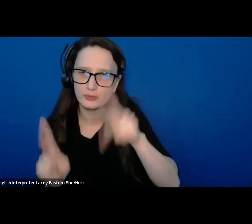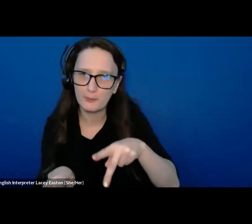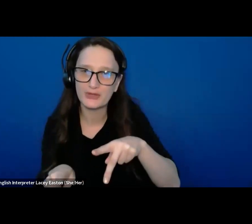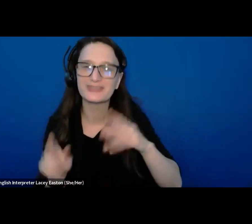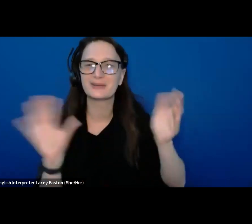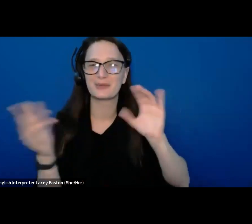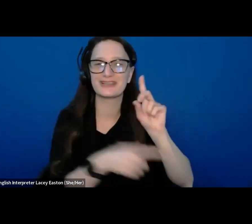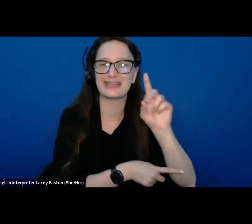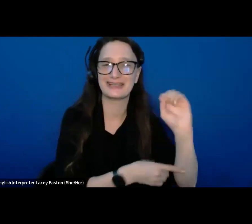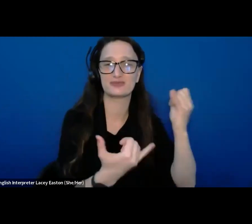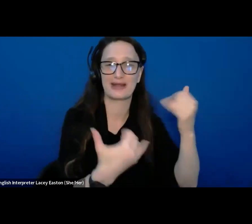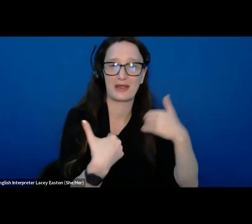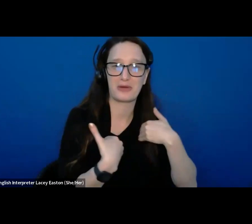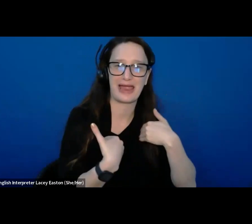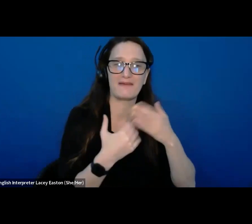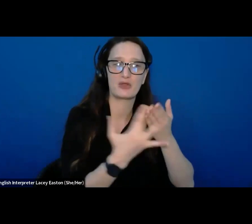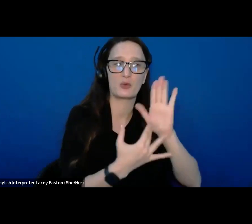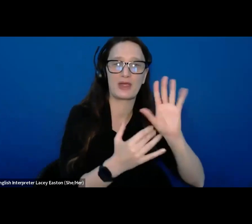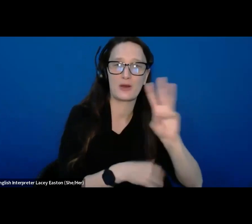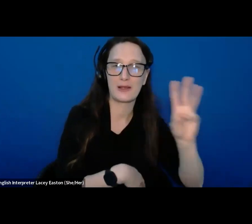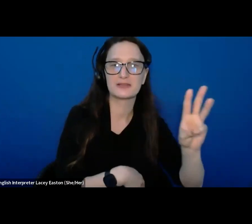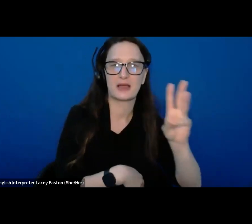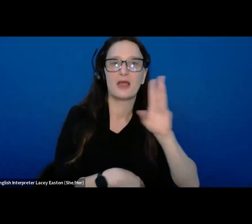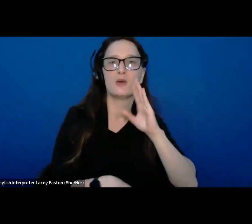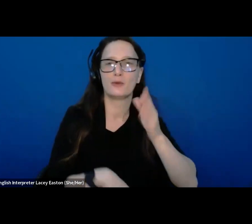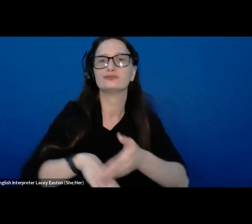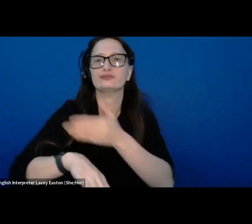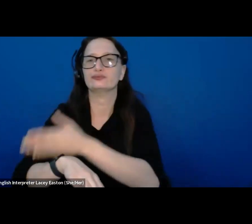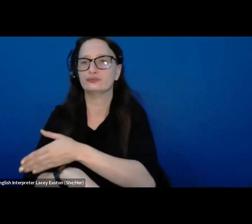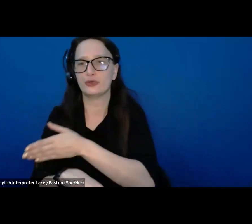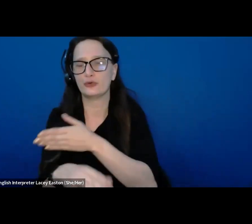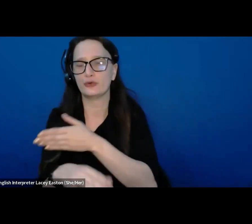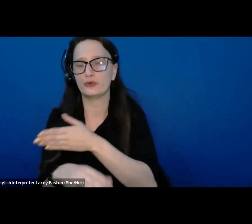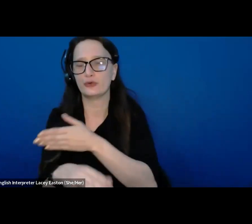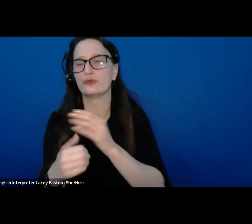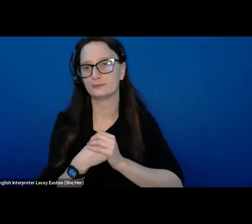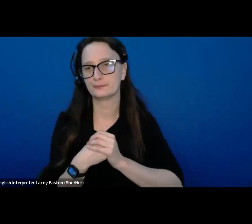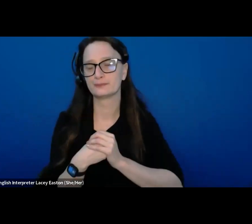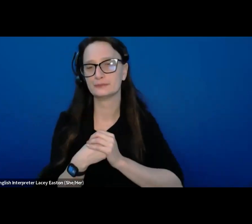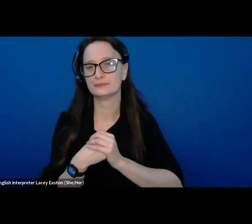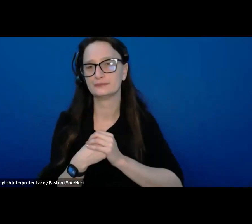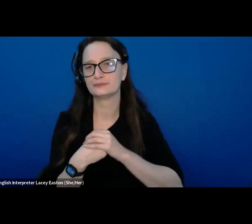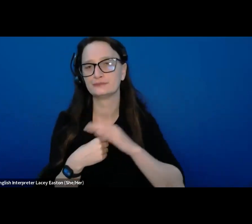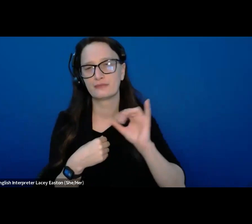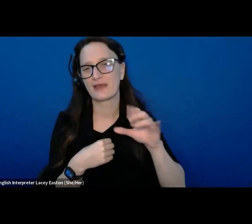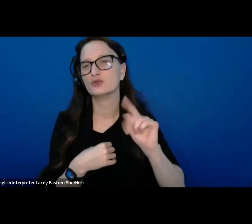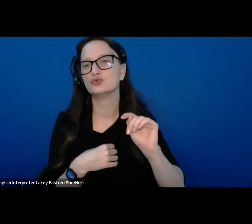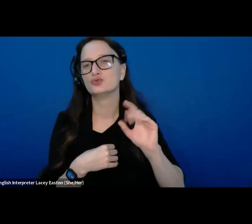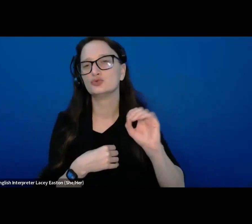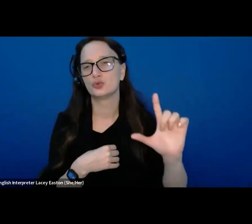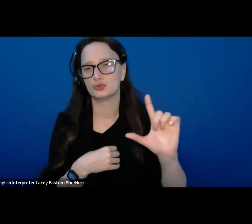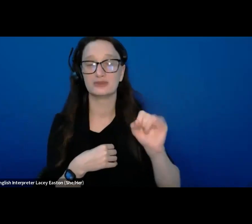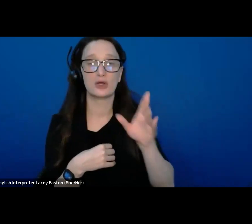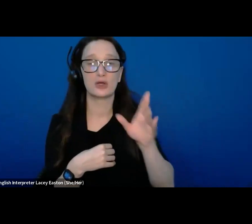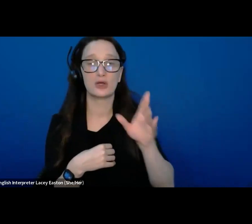has through their website, the tool that was developed. And so we'll share more about that as we